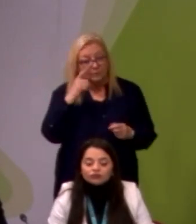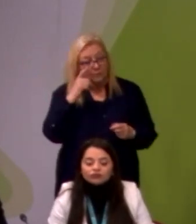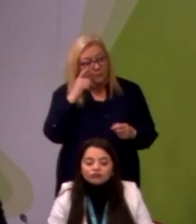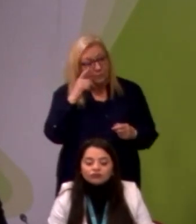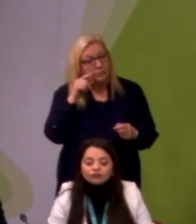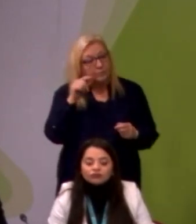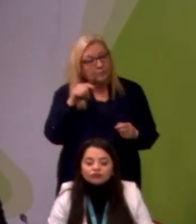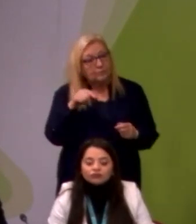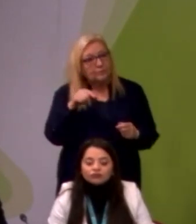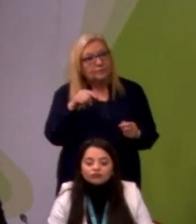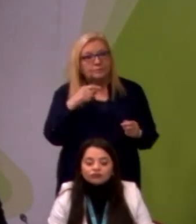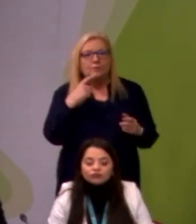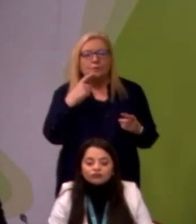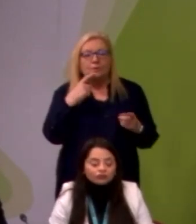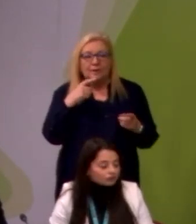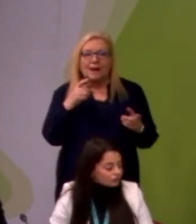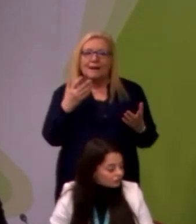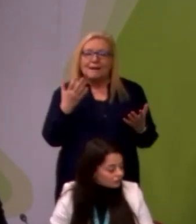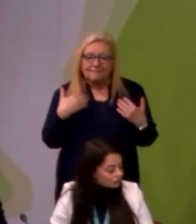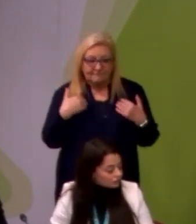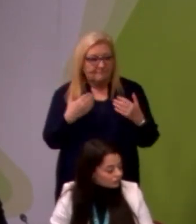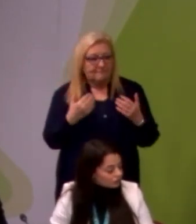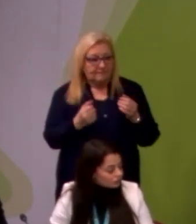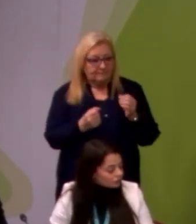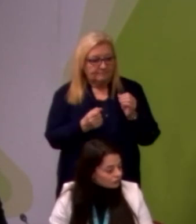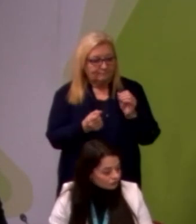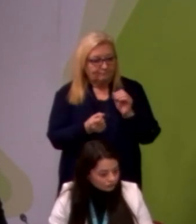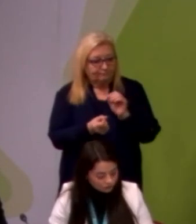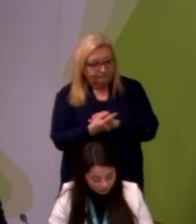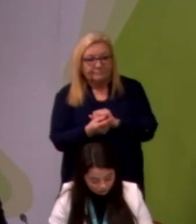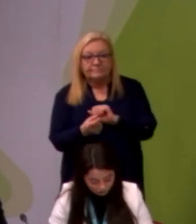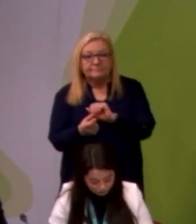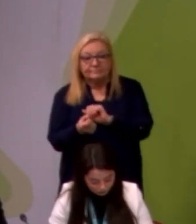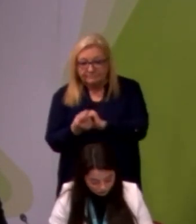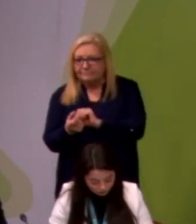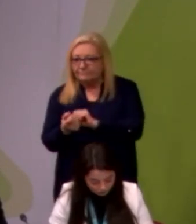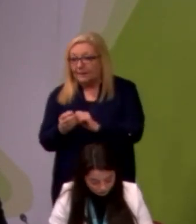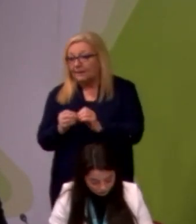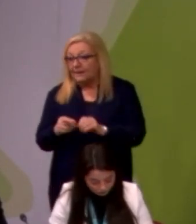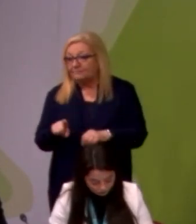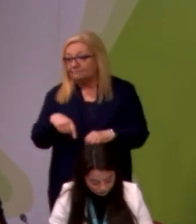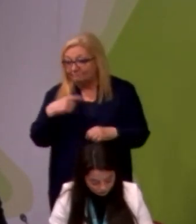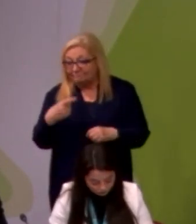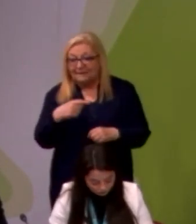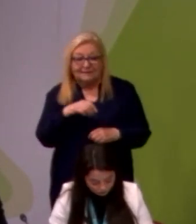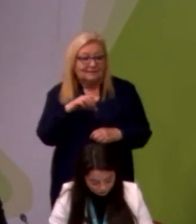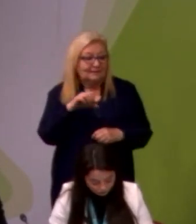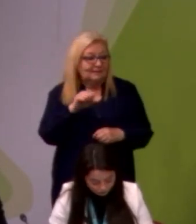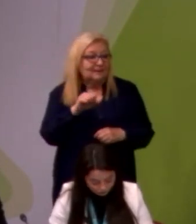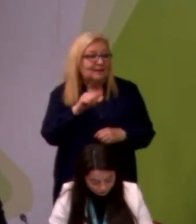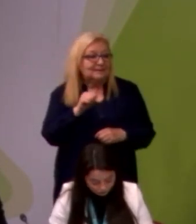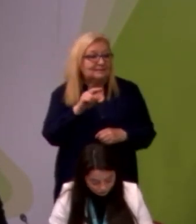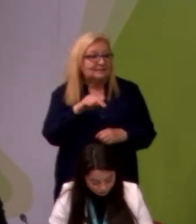from today about those problems that exist. We heard from Sandrine, who told the story about Amir in